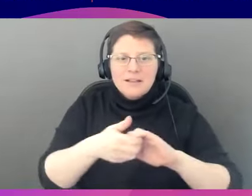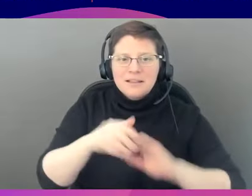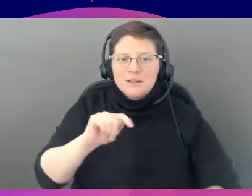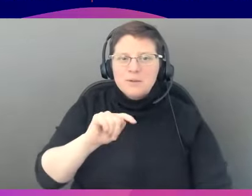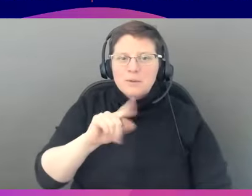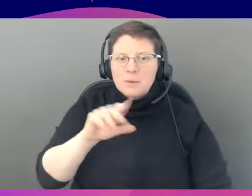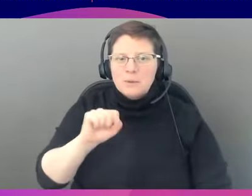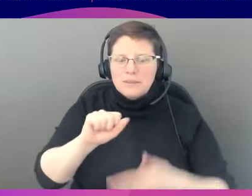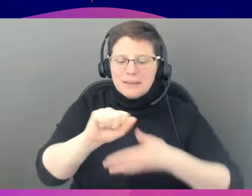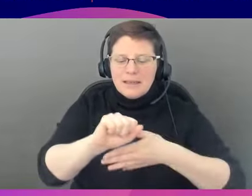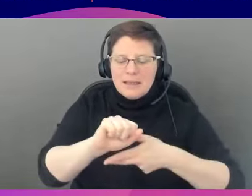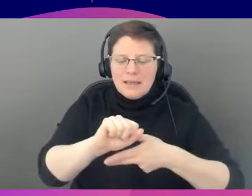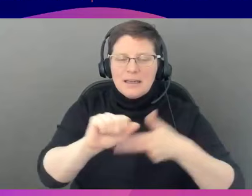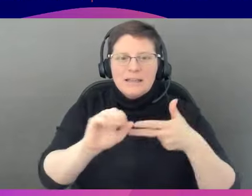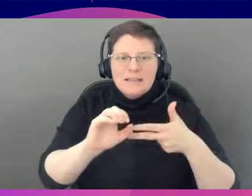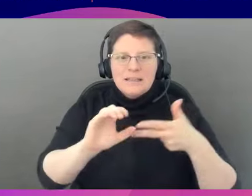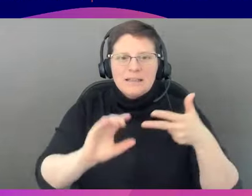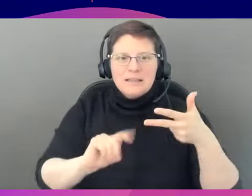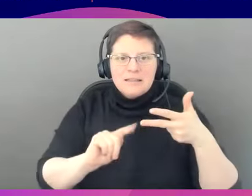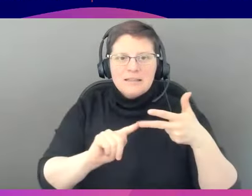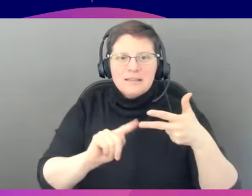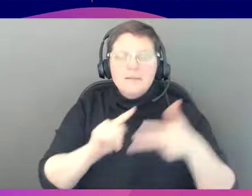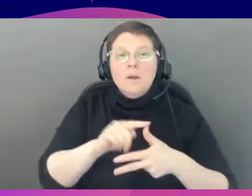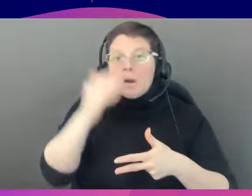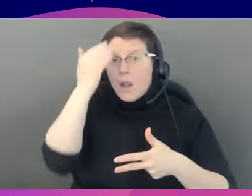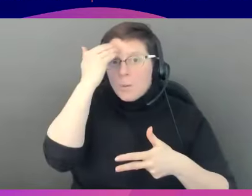We'll begin by exploring awareness.